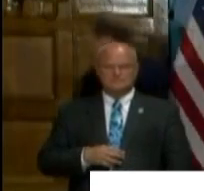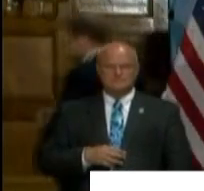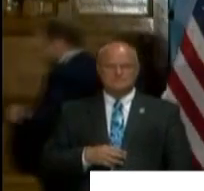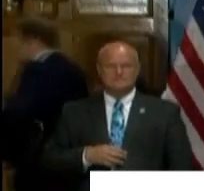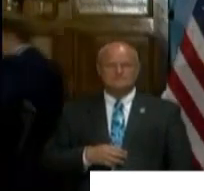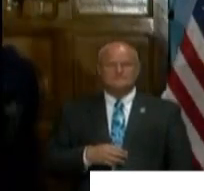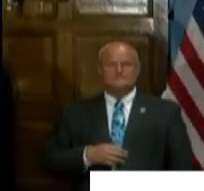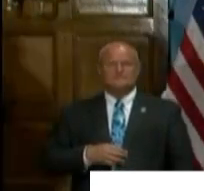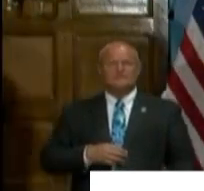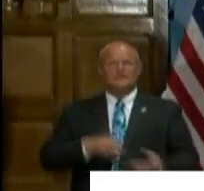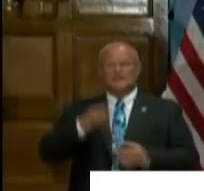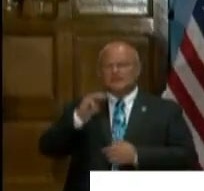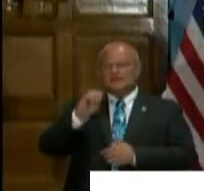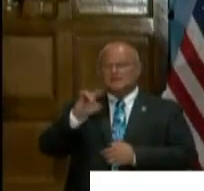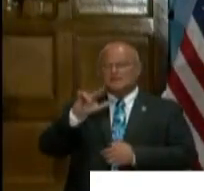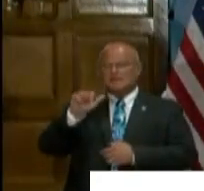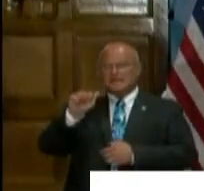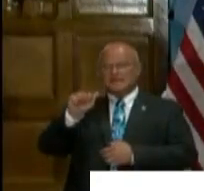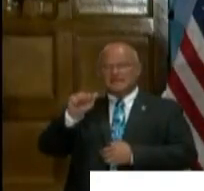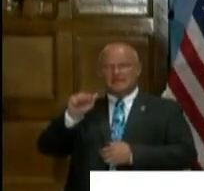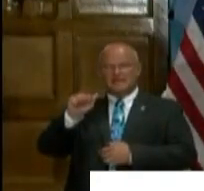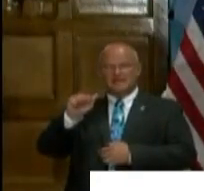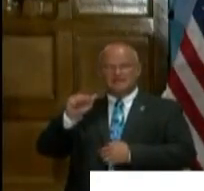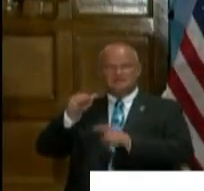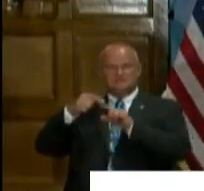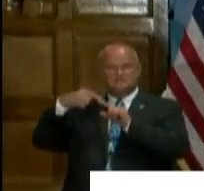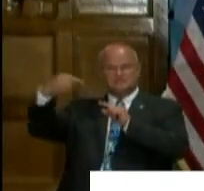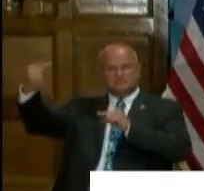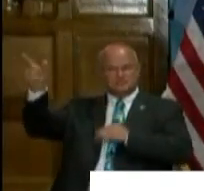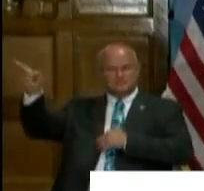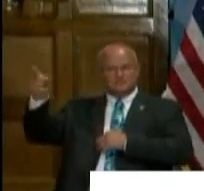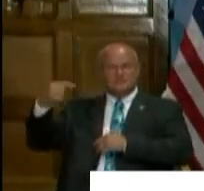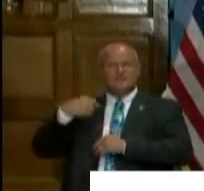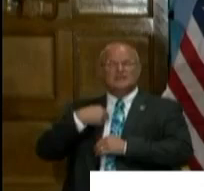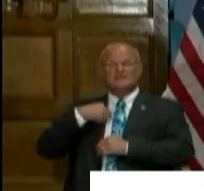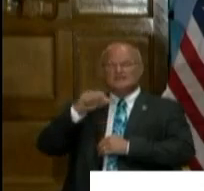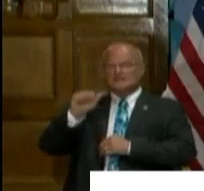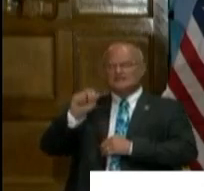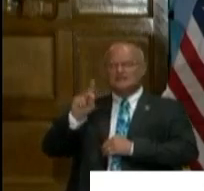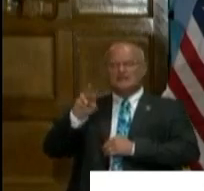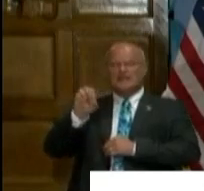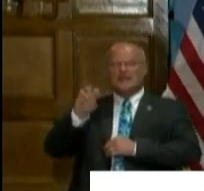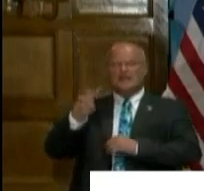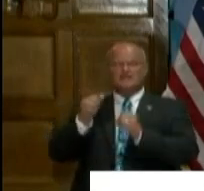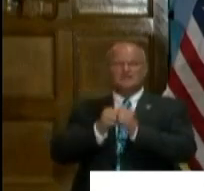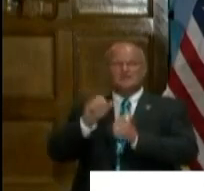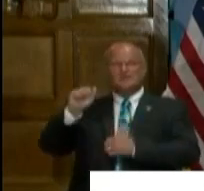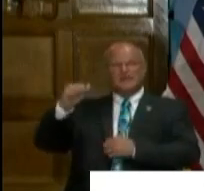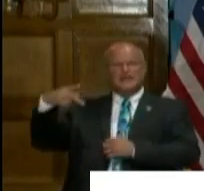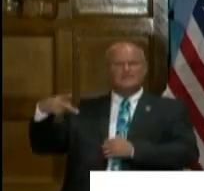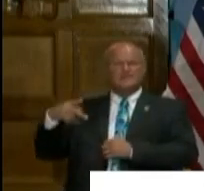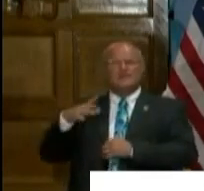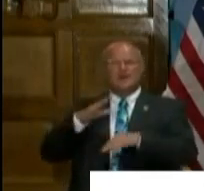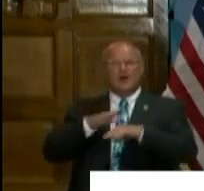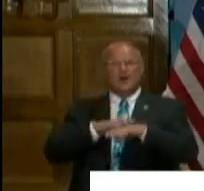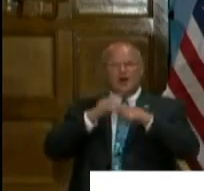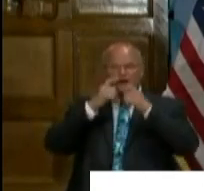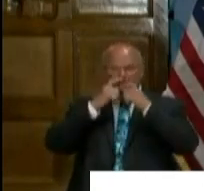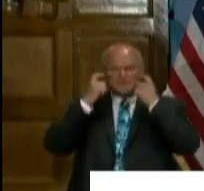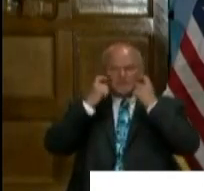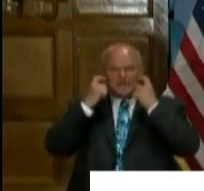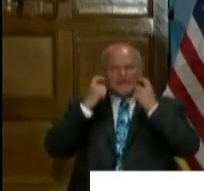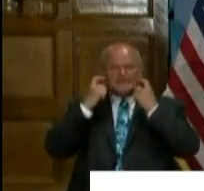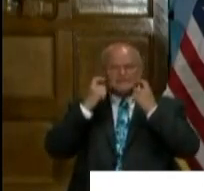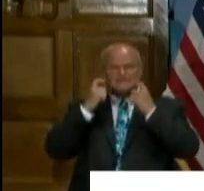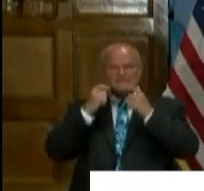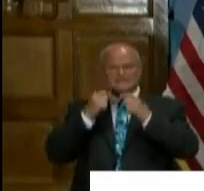Let's go remotely. Is there any question remotely? Yeah, Governor, this is Andrew with AP. On the masks